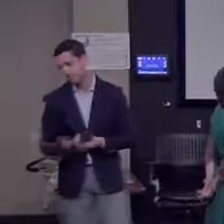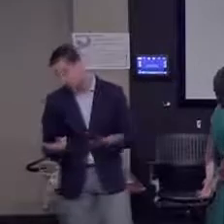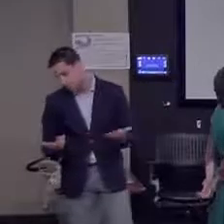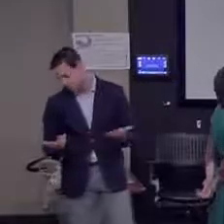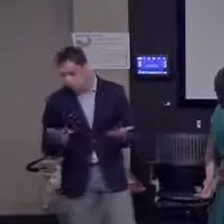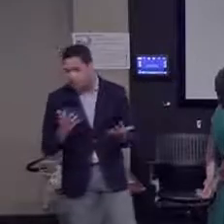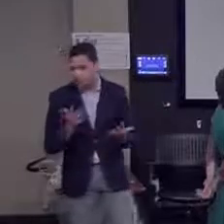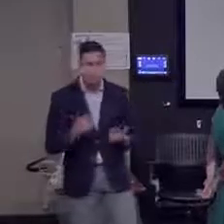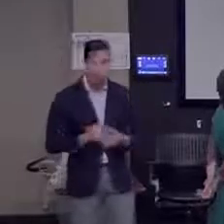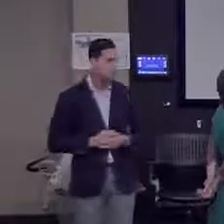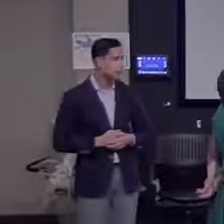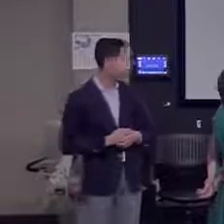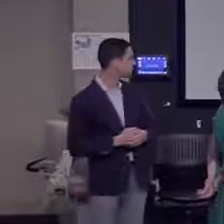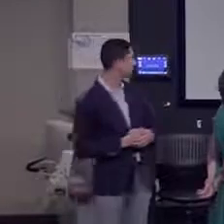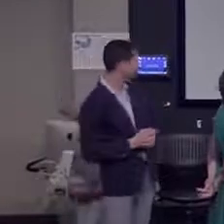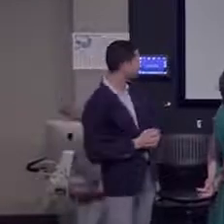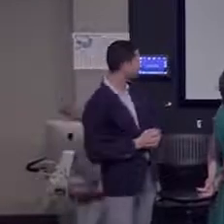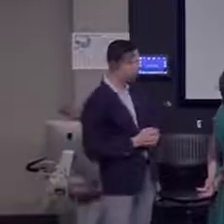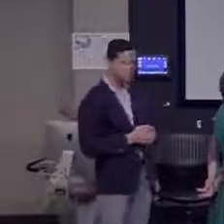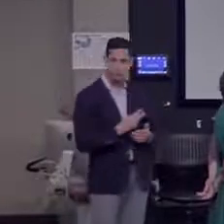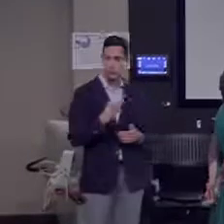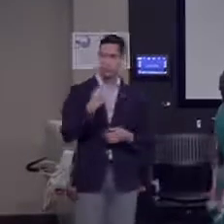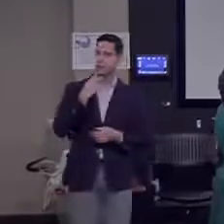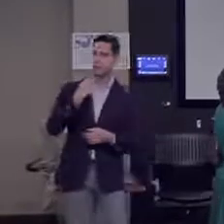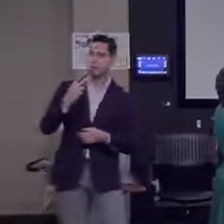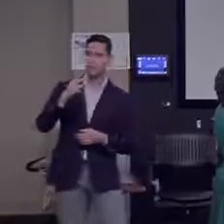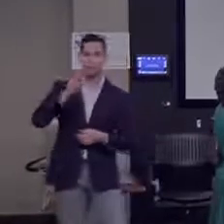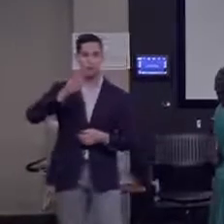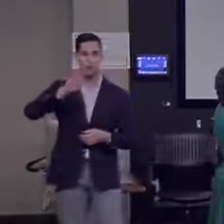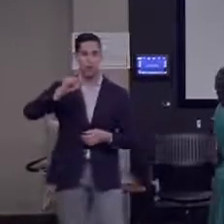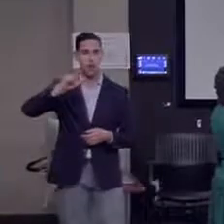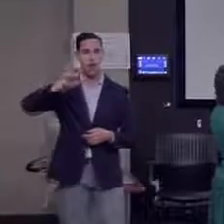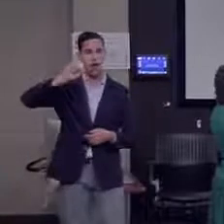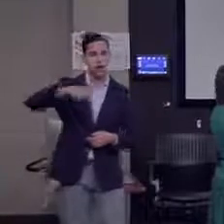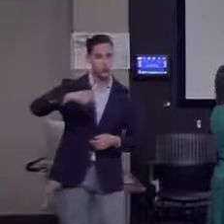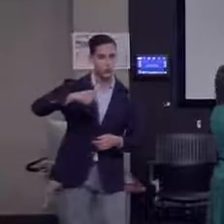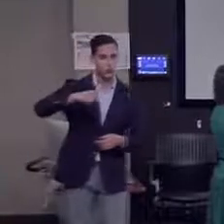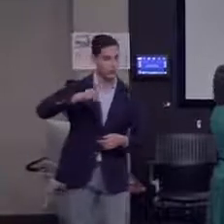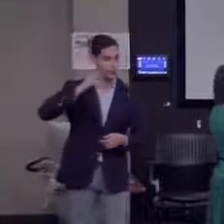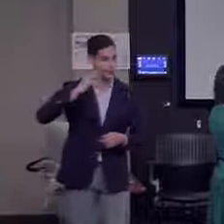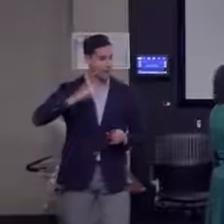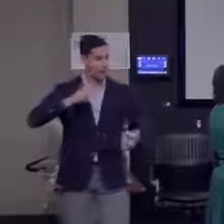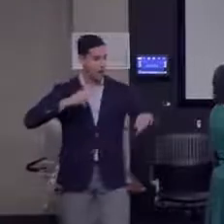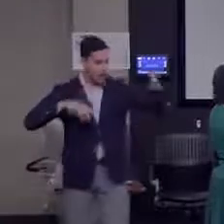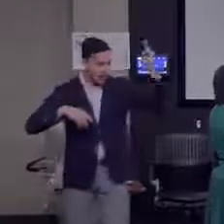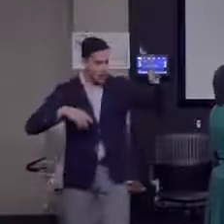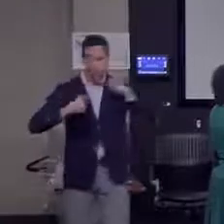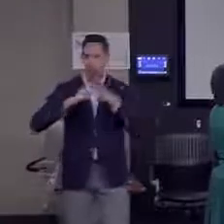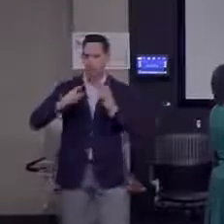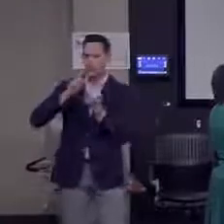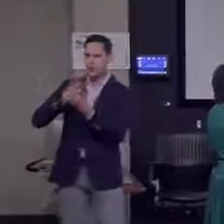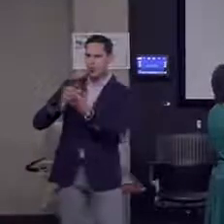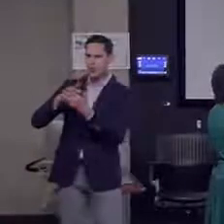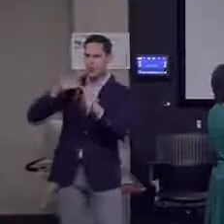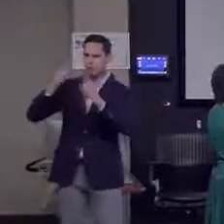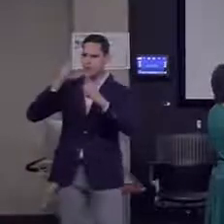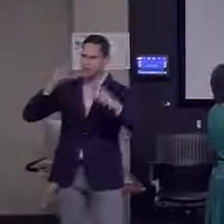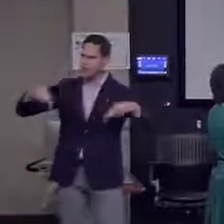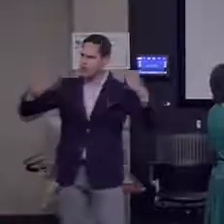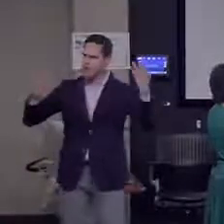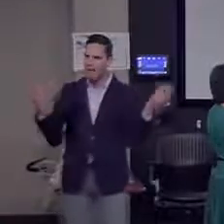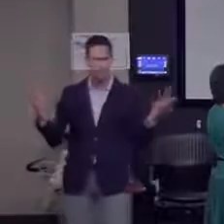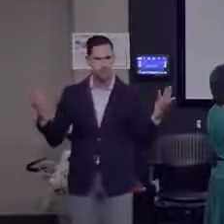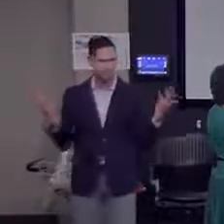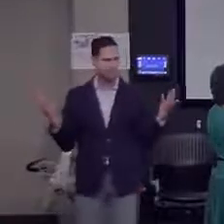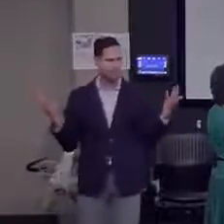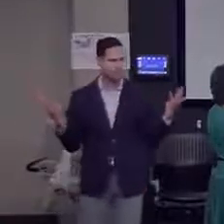suggested. Verbal IQ correlates with school achievement. So if you have higher vocabulary and higher vocabulary leads to higher verbal